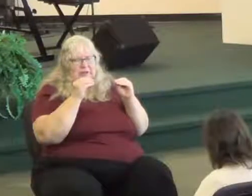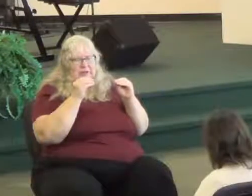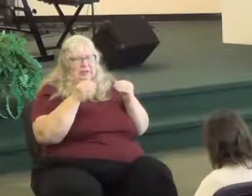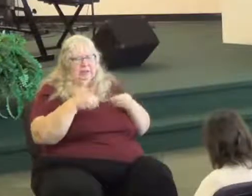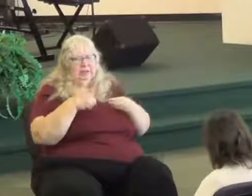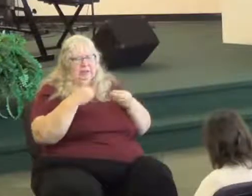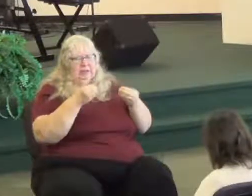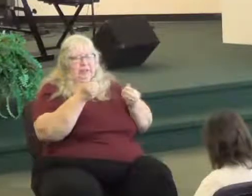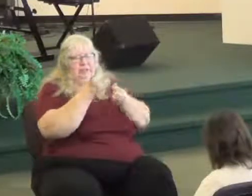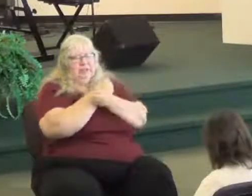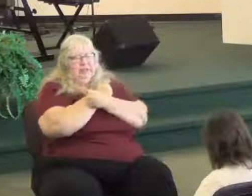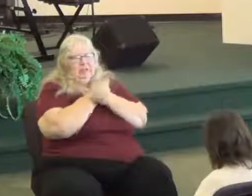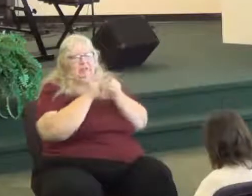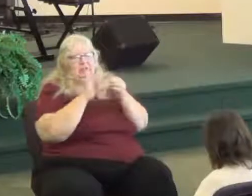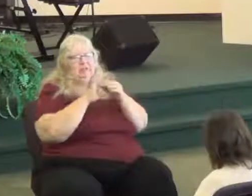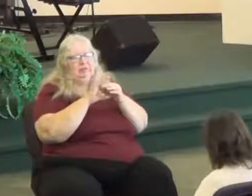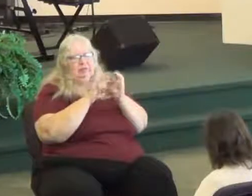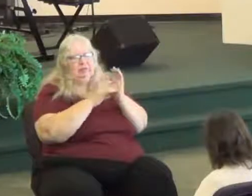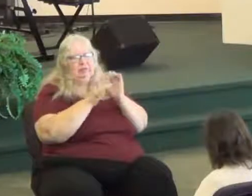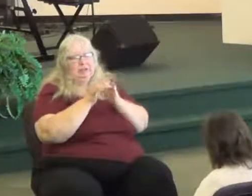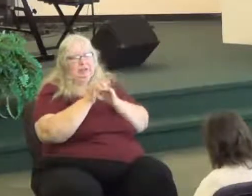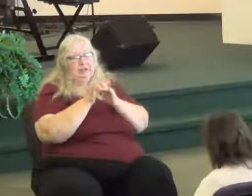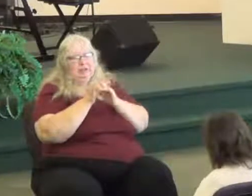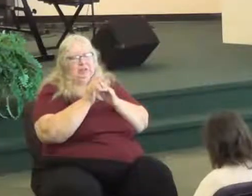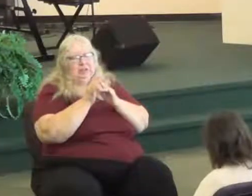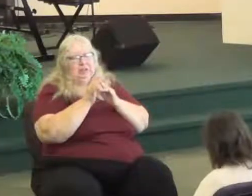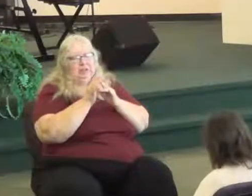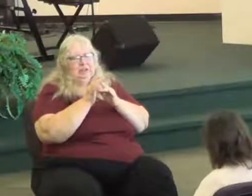of Jesus to. Lord, go with us.